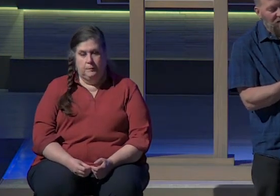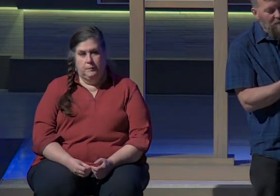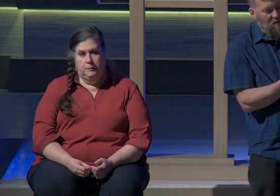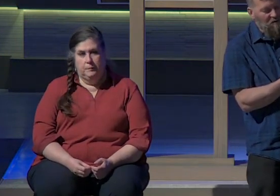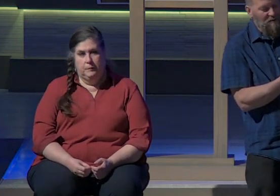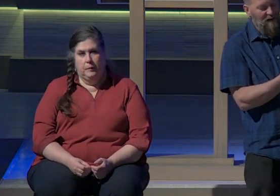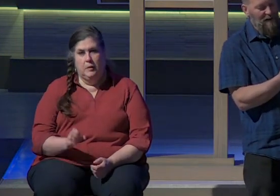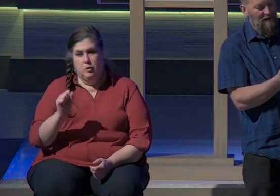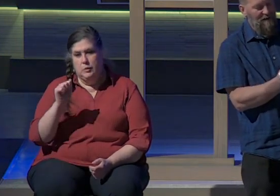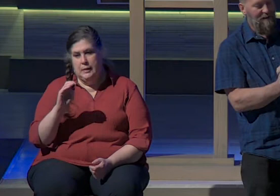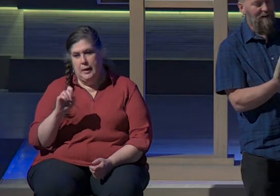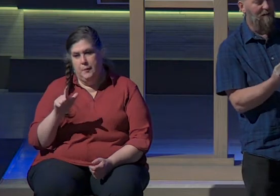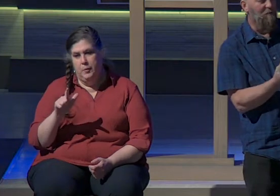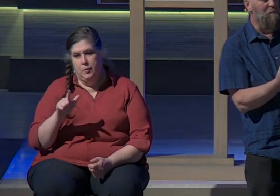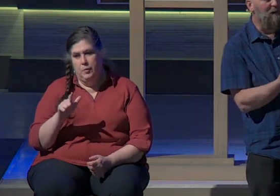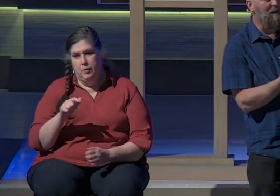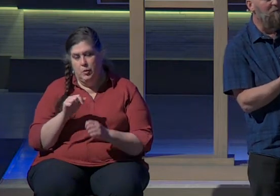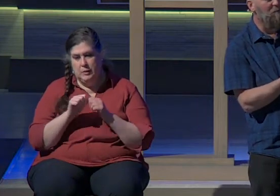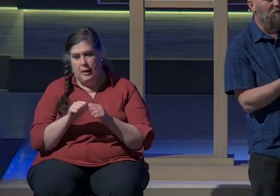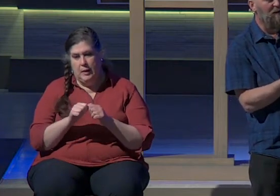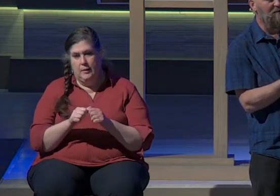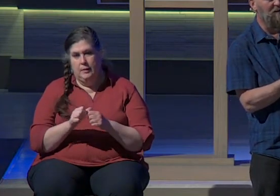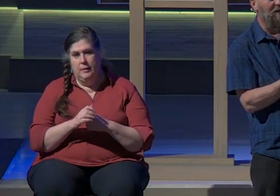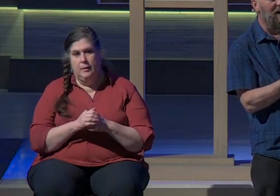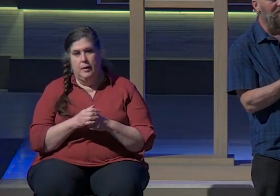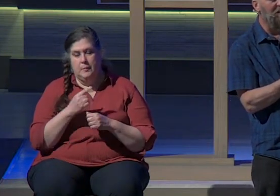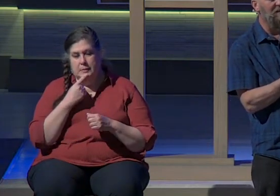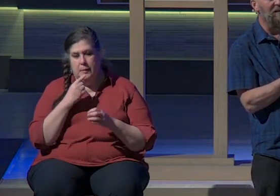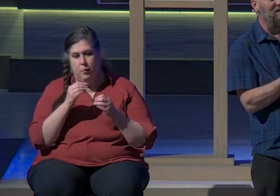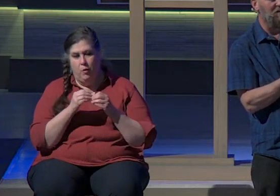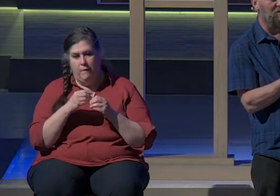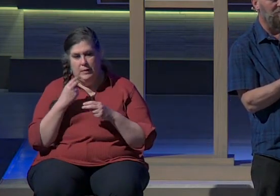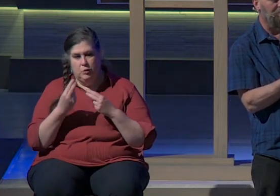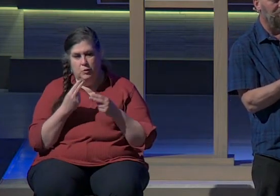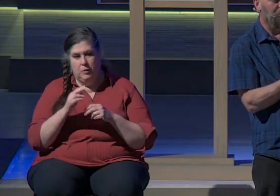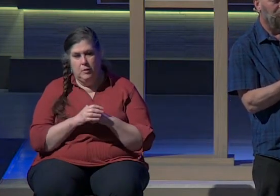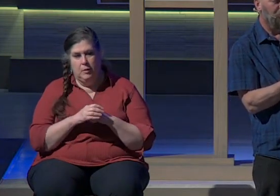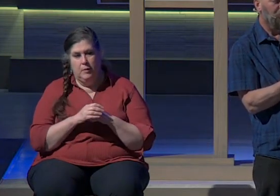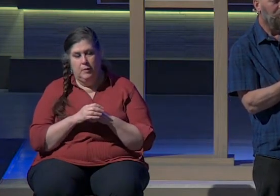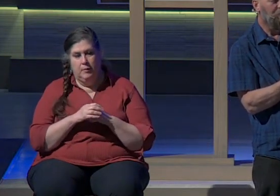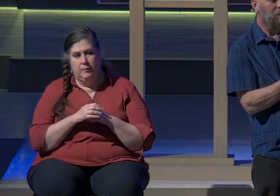So Samuel goes on, repeating a bit more history of how these things go.